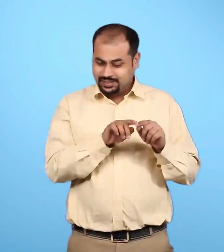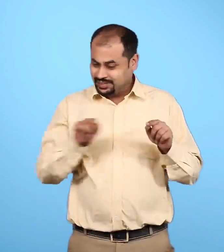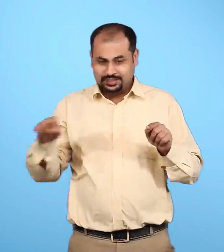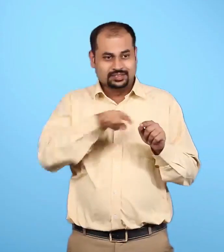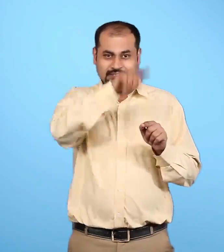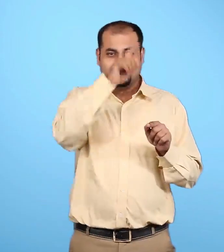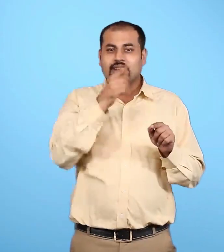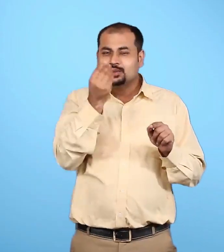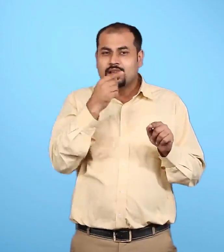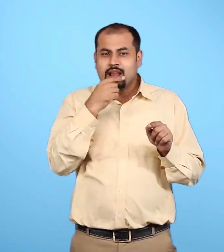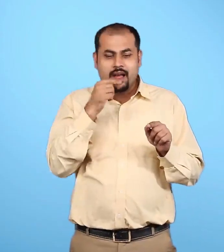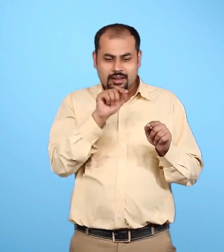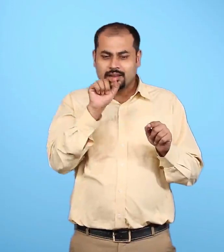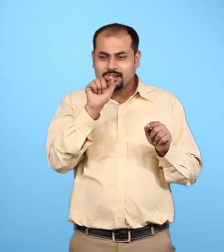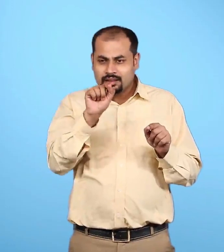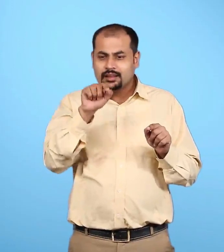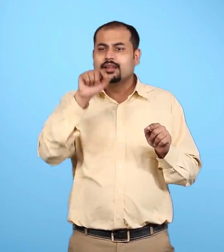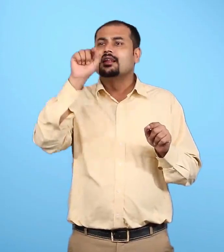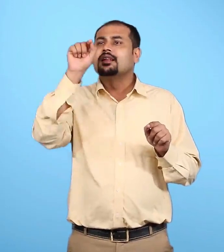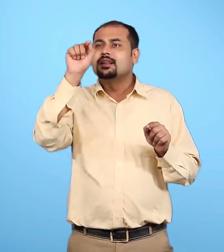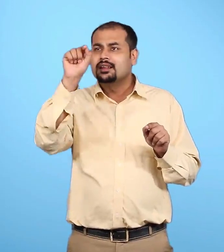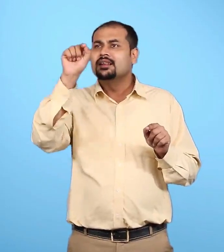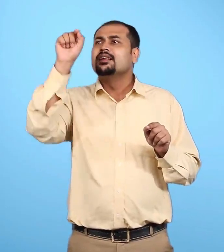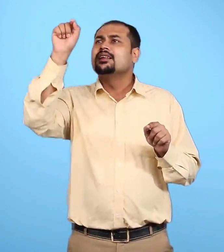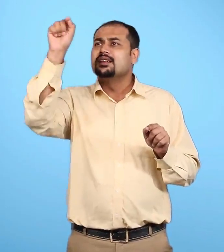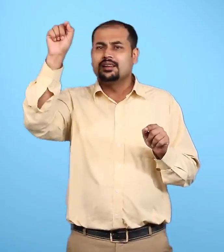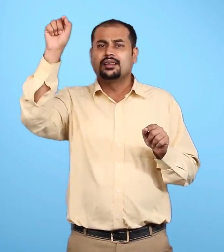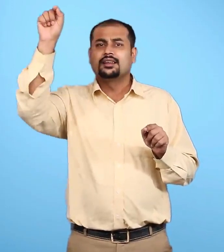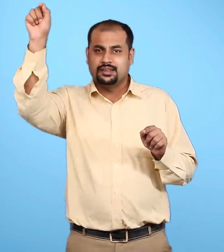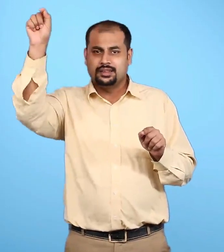And the many red dots will make things clear for you.